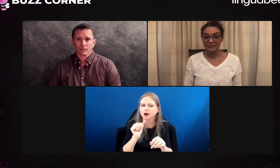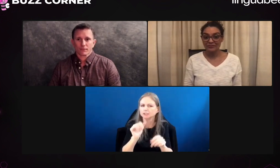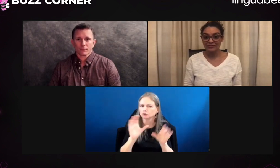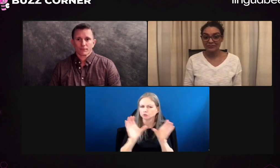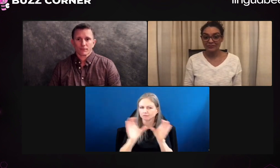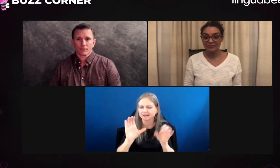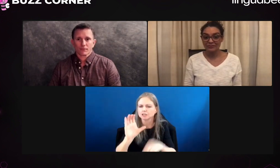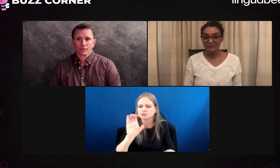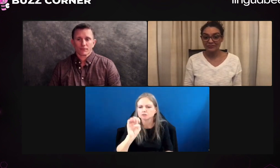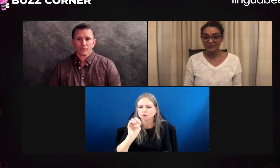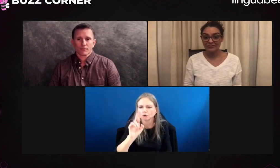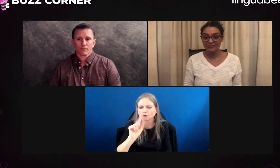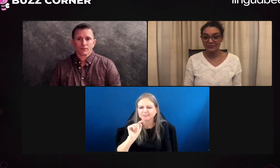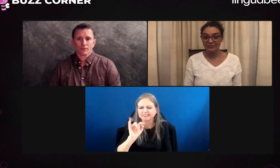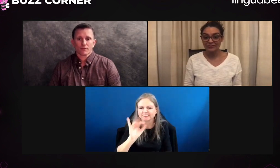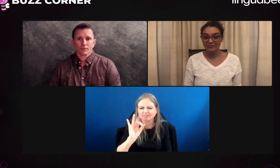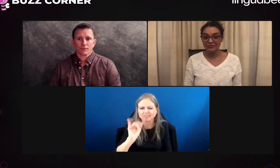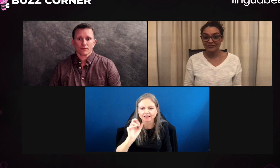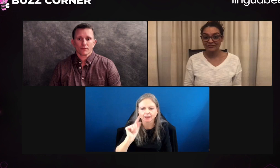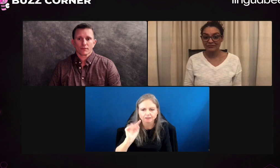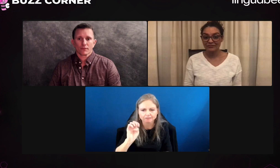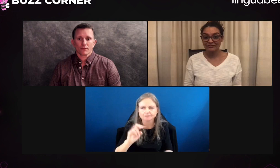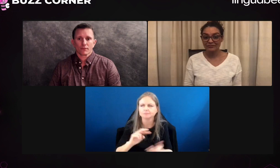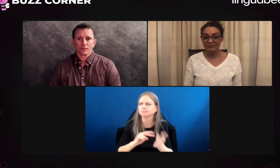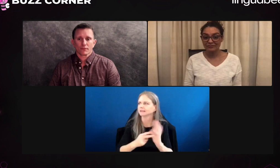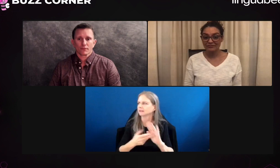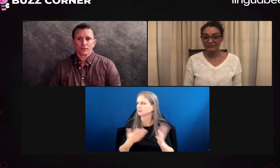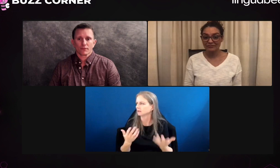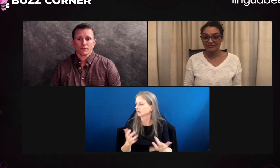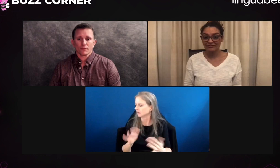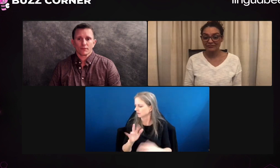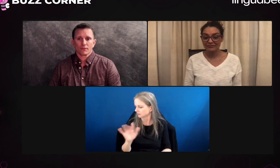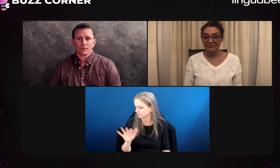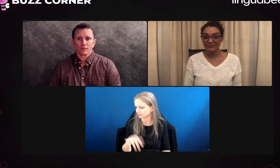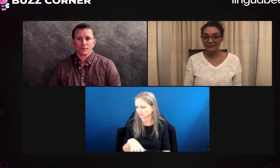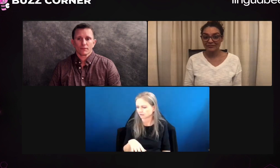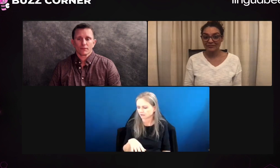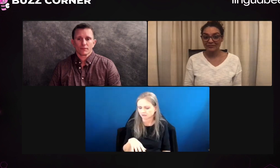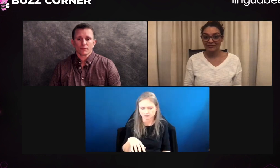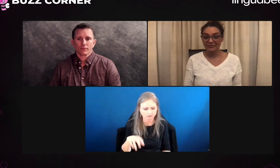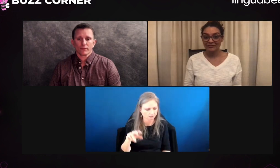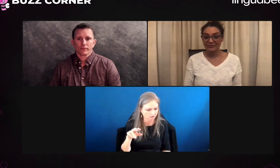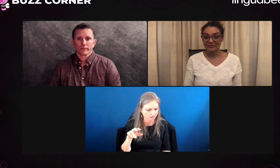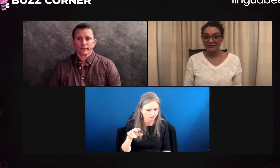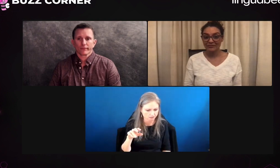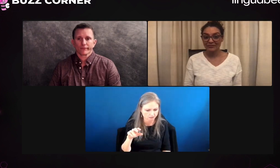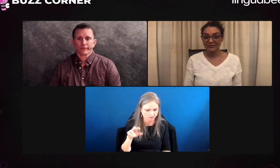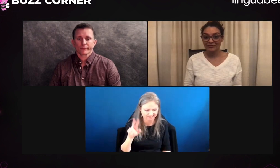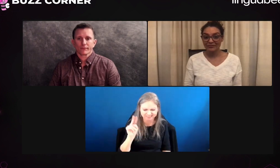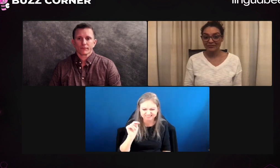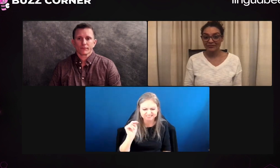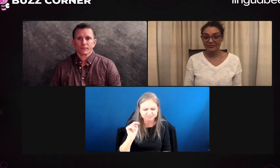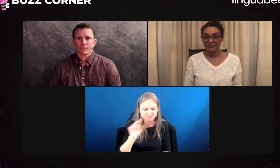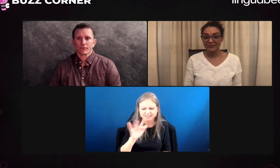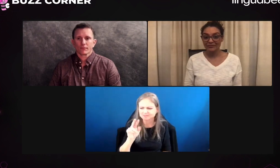right? You've achieved some kind of, certificate, right? You're not yet credentialed,